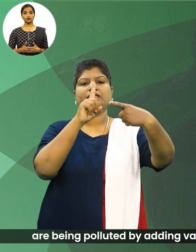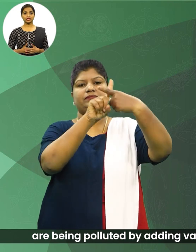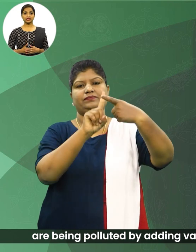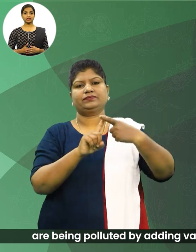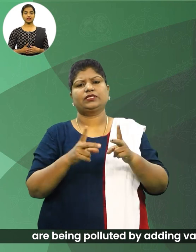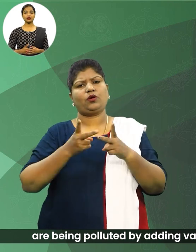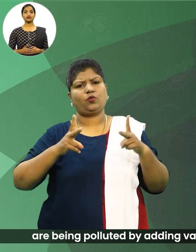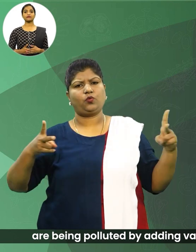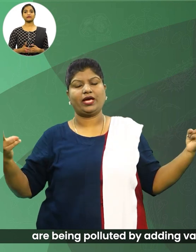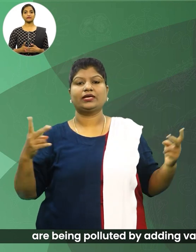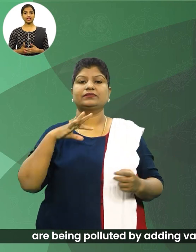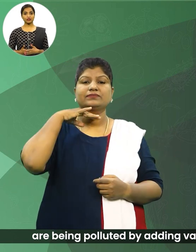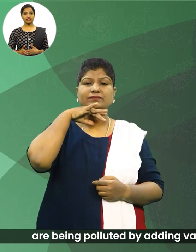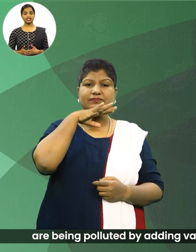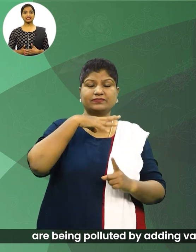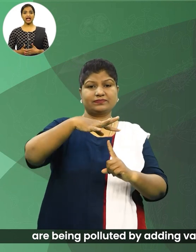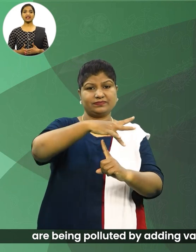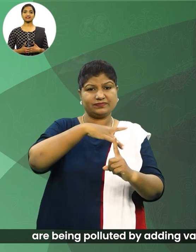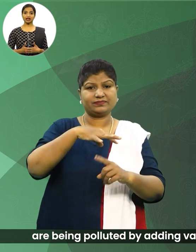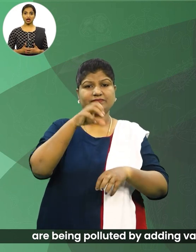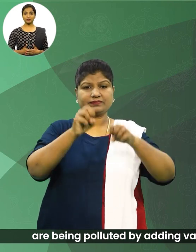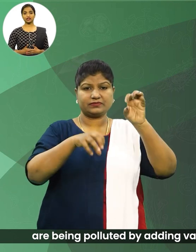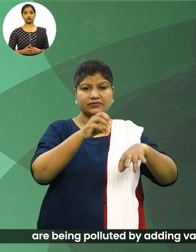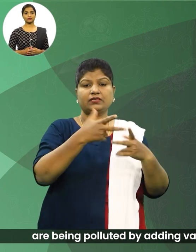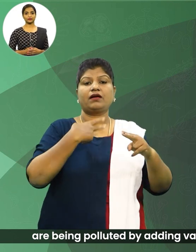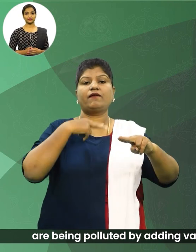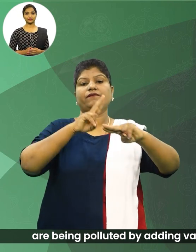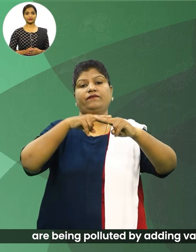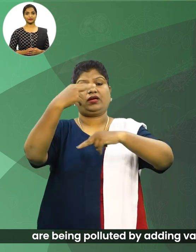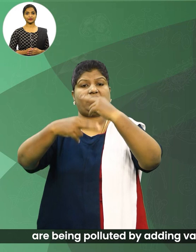pollutants from factories and garbage.